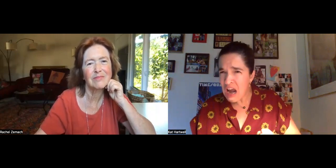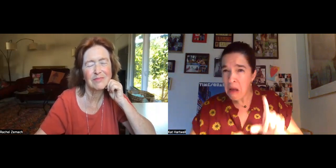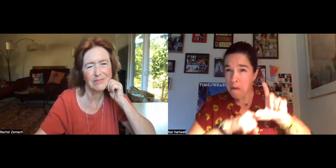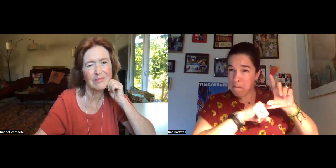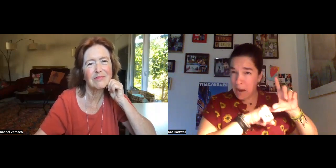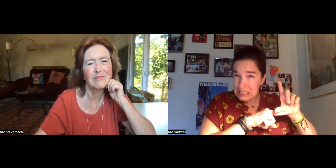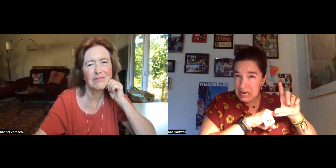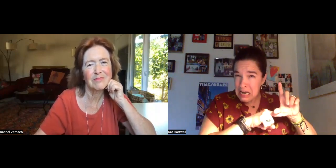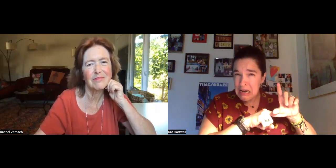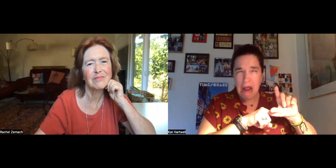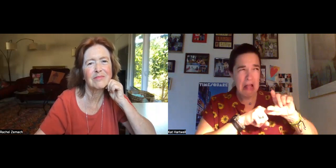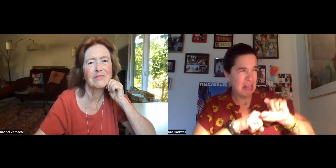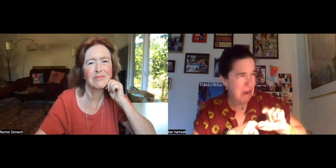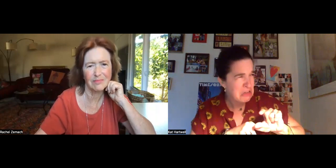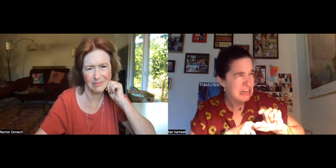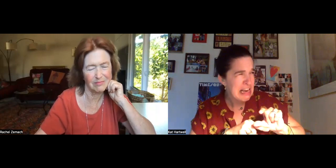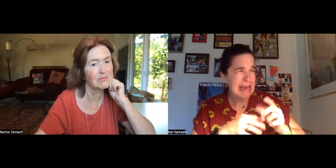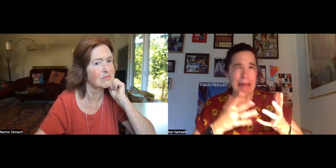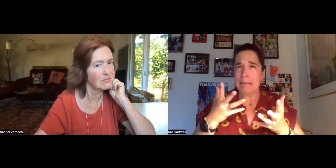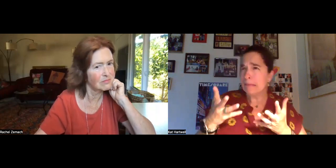hearing, big D, little D.